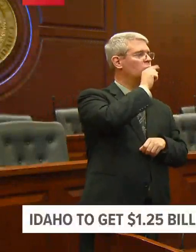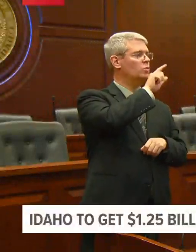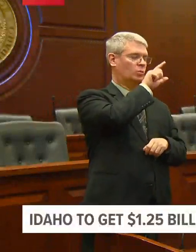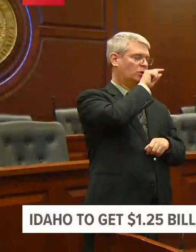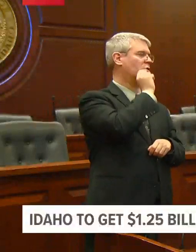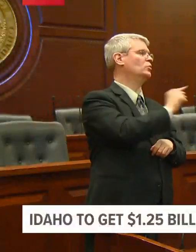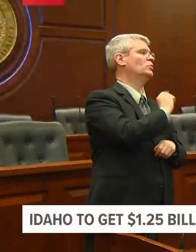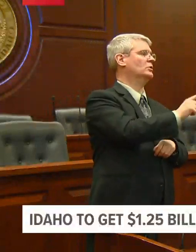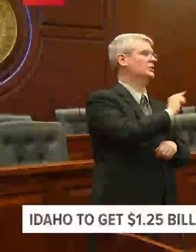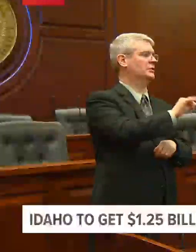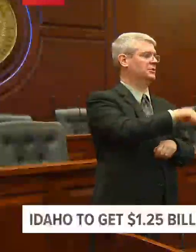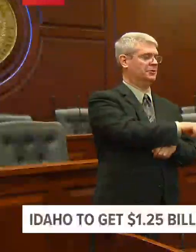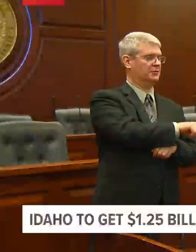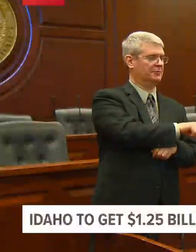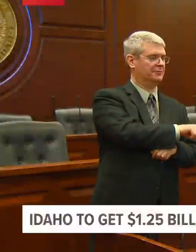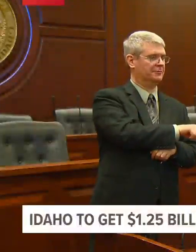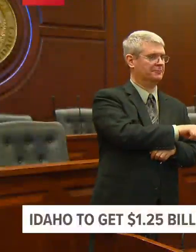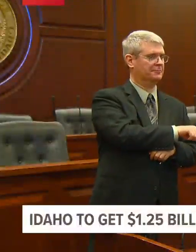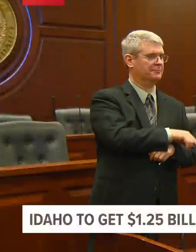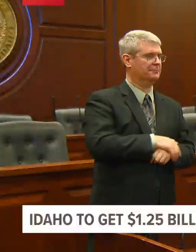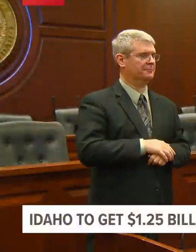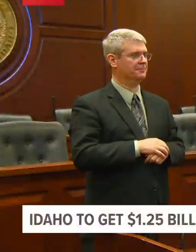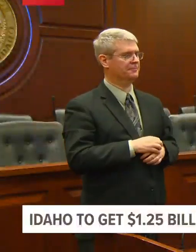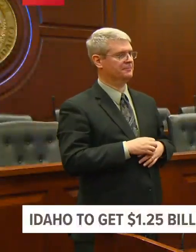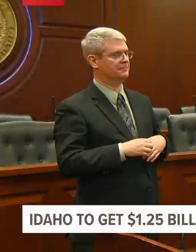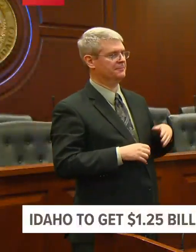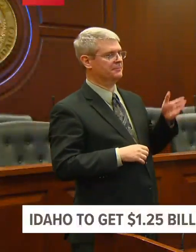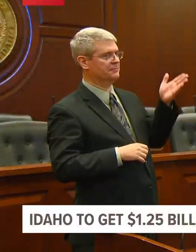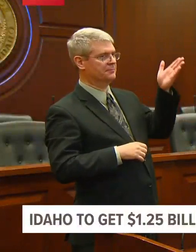Yes. Economic help is coming